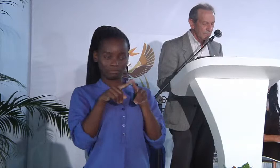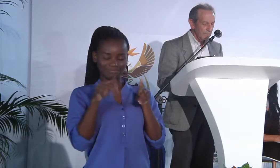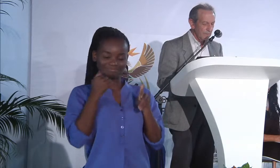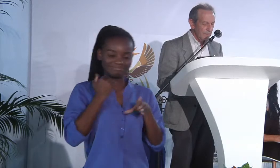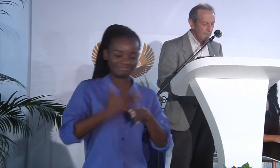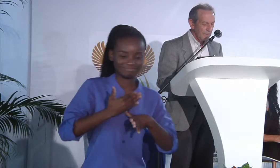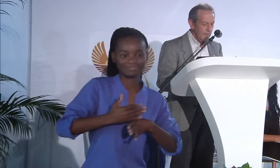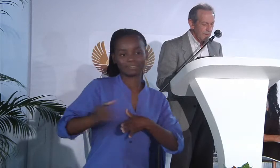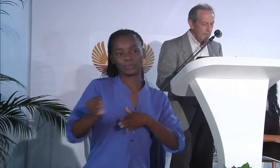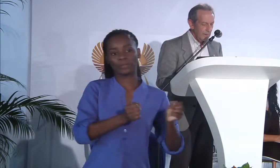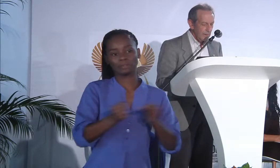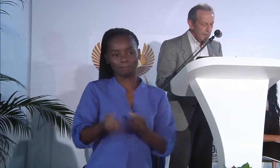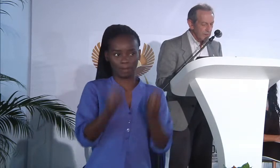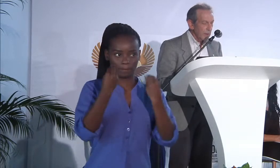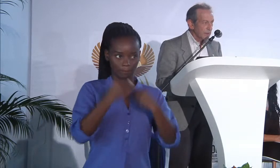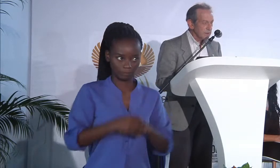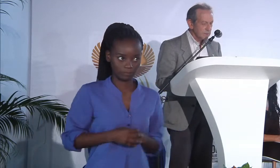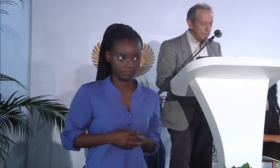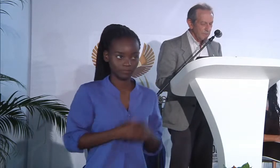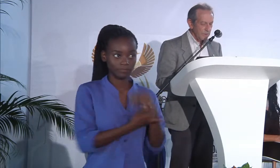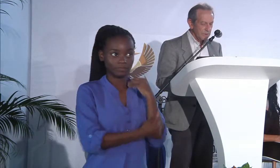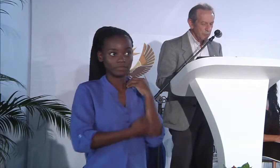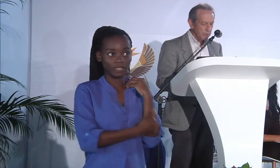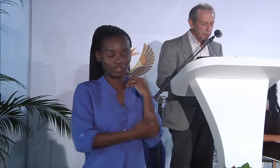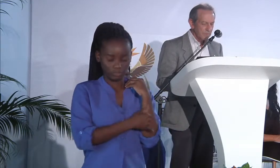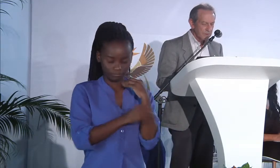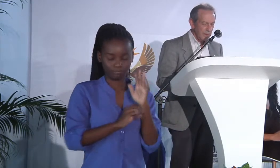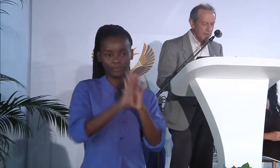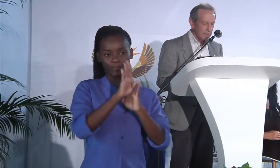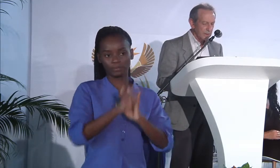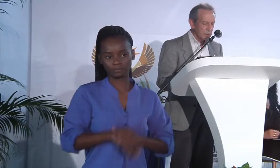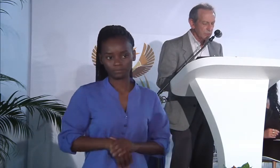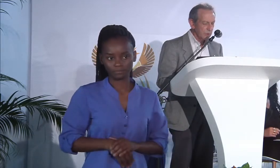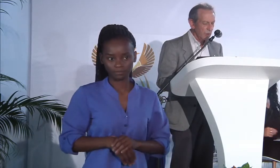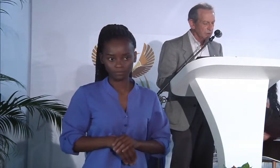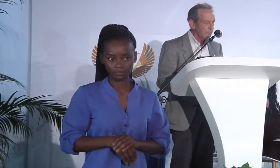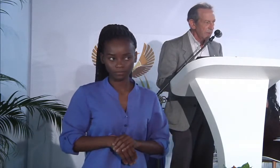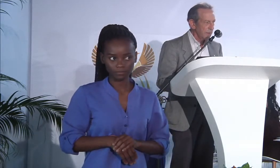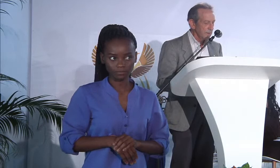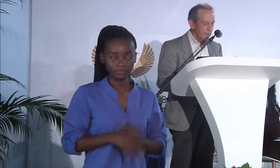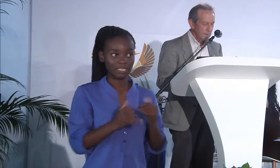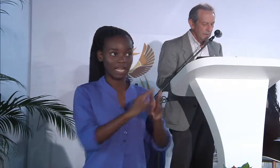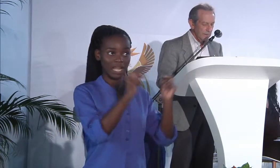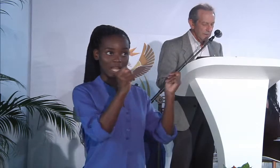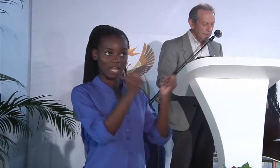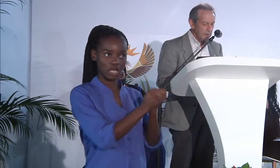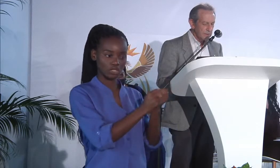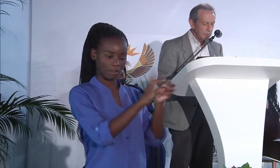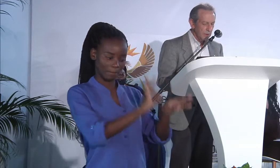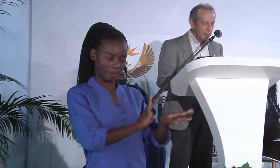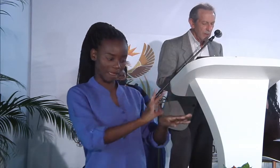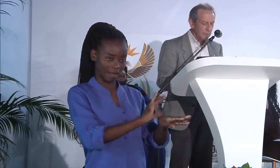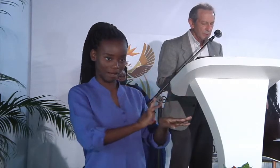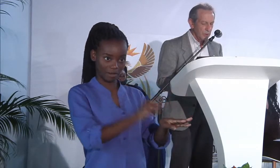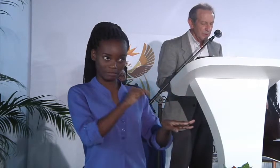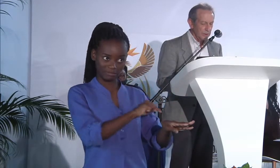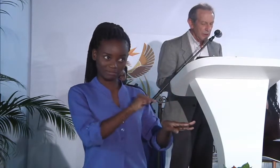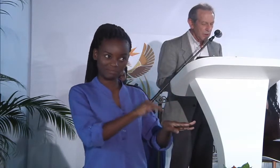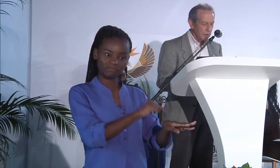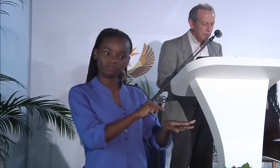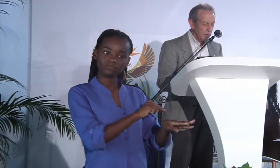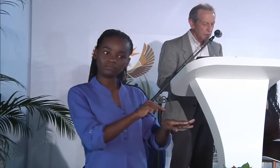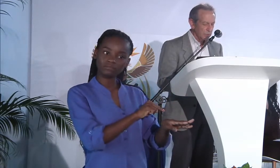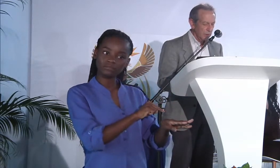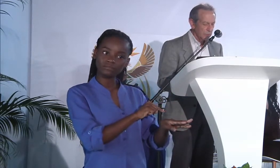country. At the outset, it is important to emphasize that the National Drug Master Plan takes into account the United